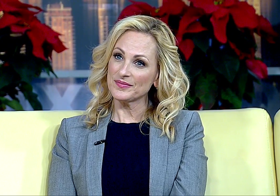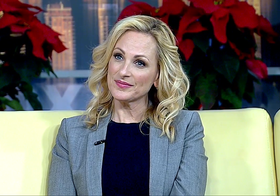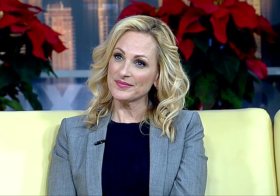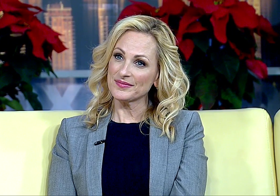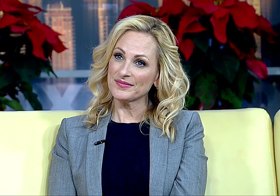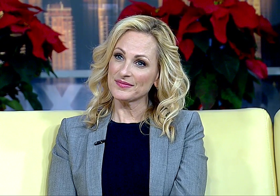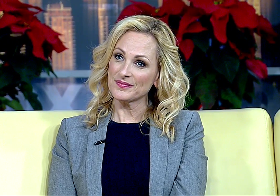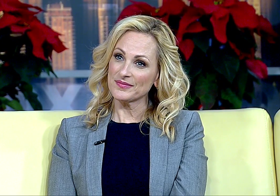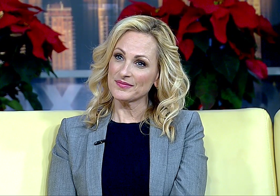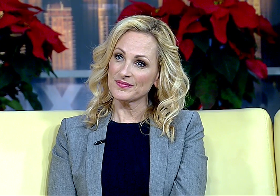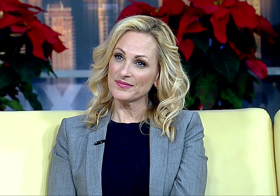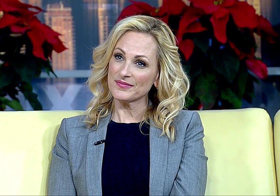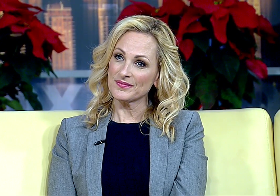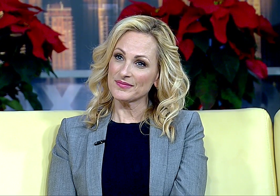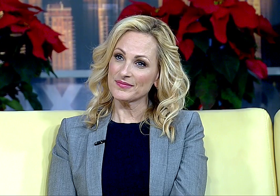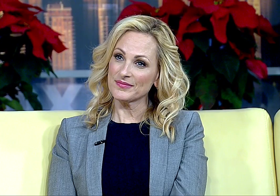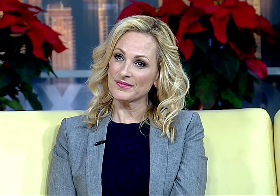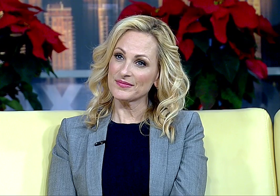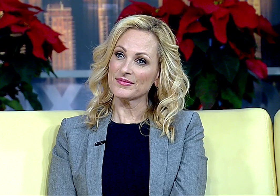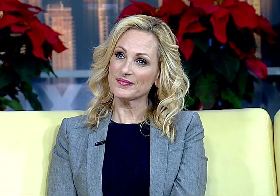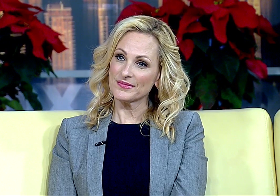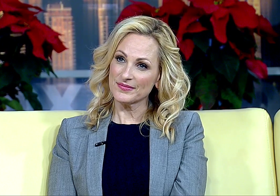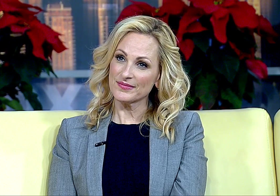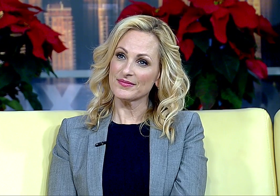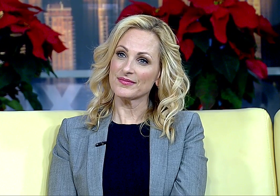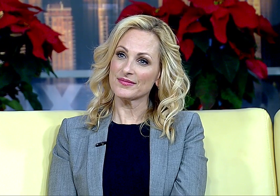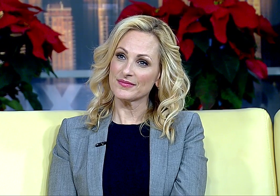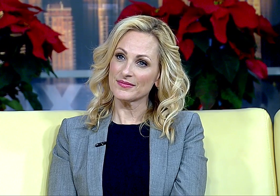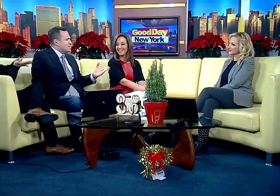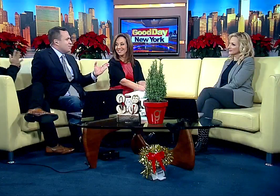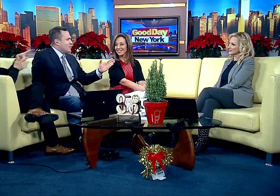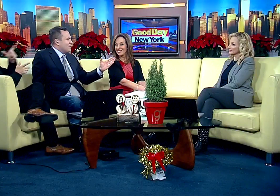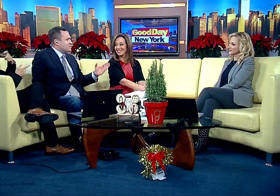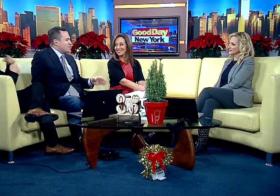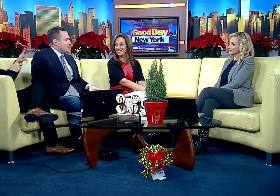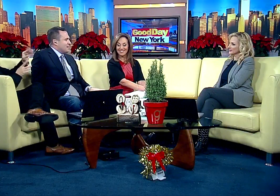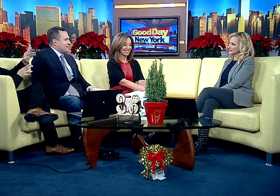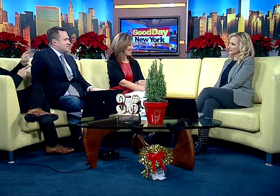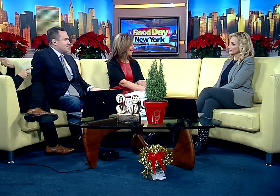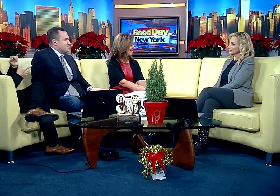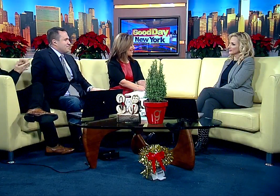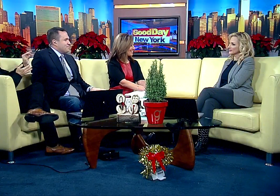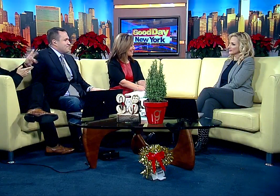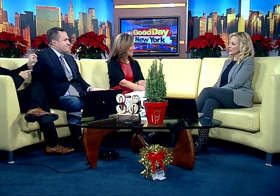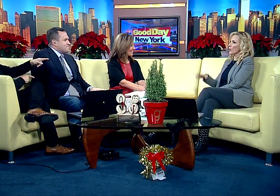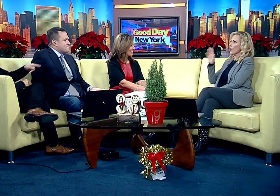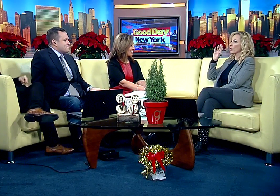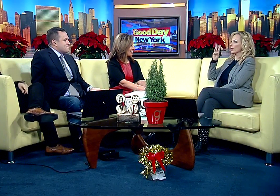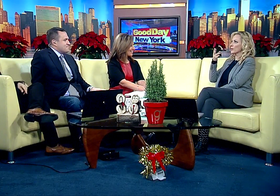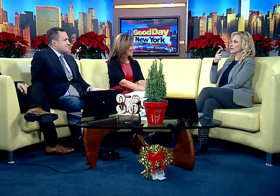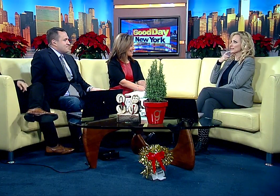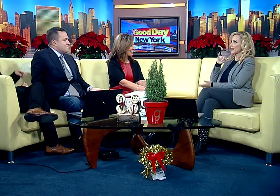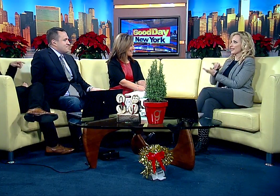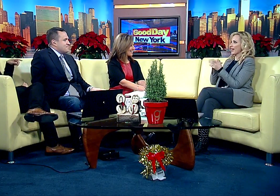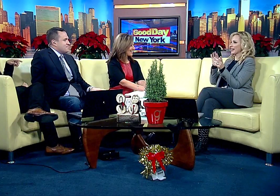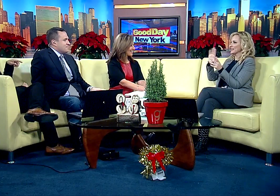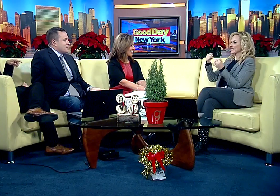but you're the one who can't hear. Give us the circumstances of that line. Who'd you say it to? What was going down in that scene? Well, that was